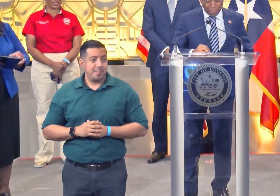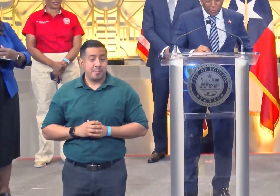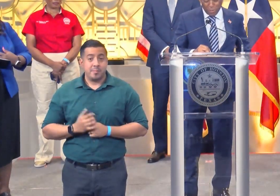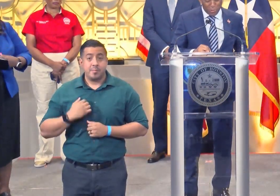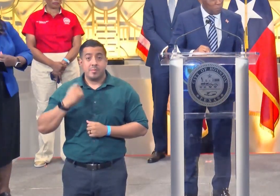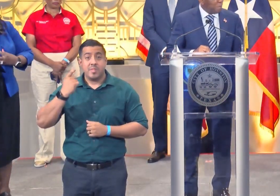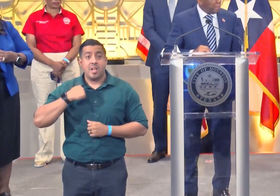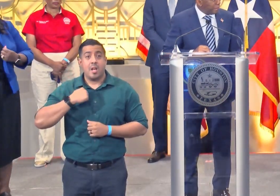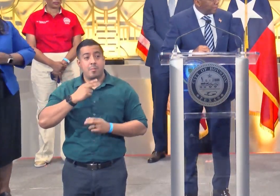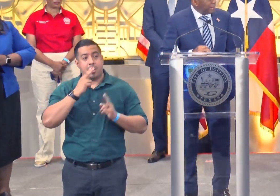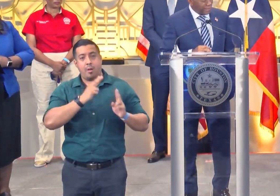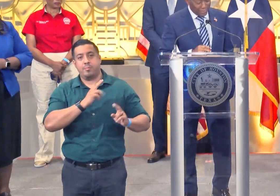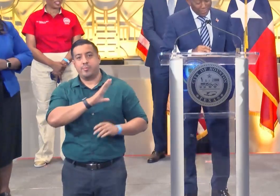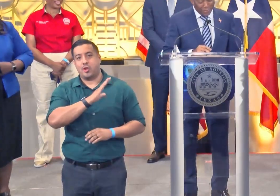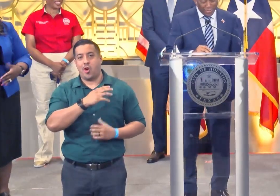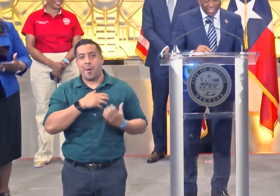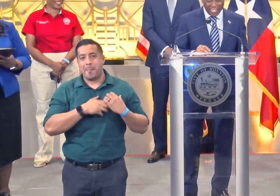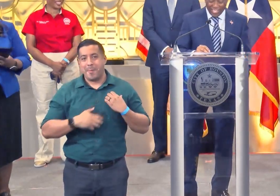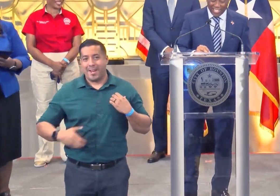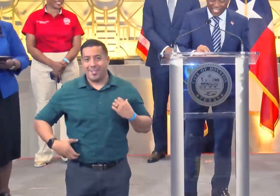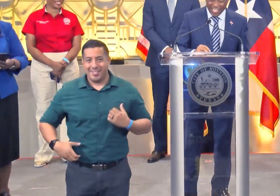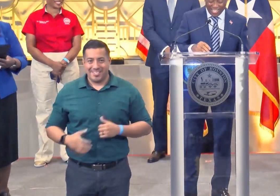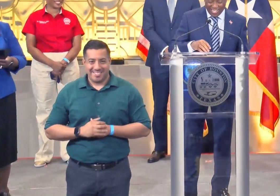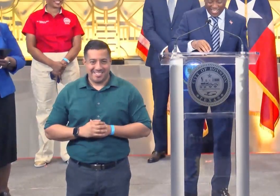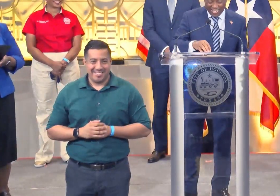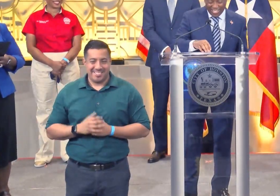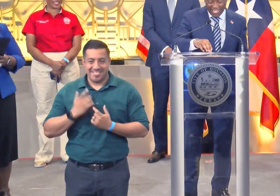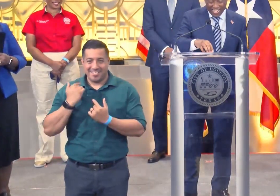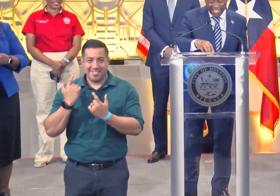I am honored to be your mayor. You know,